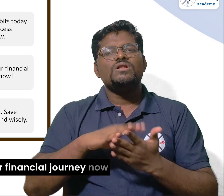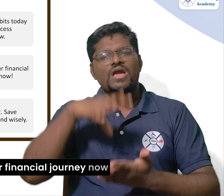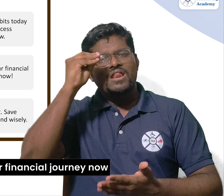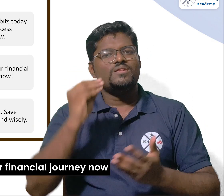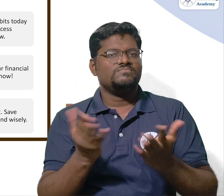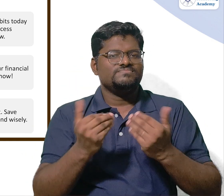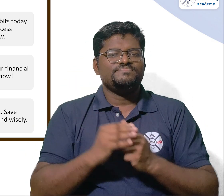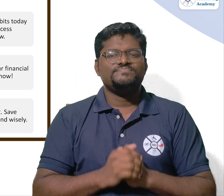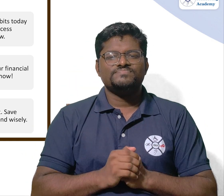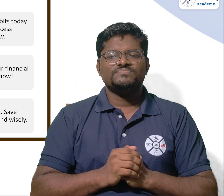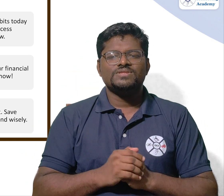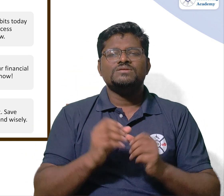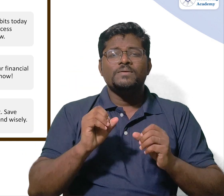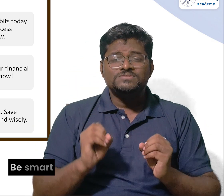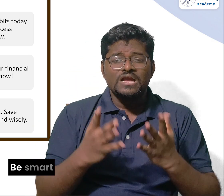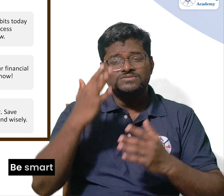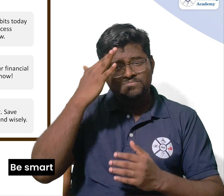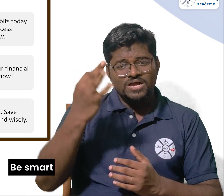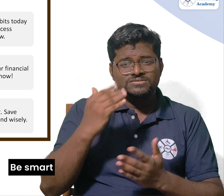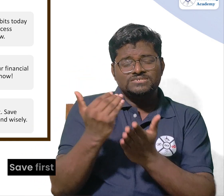now. Be smart.